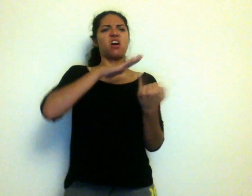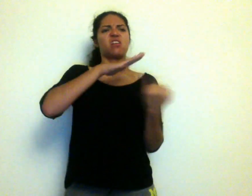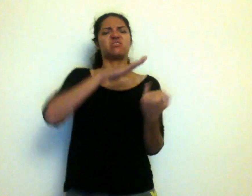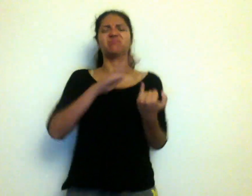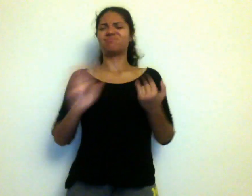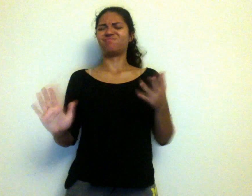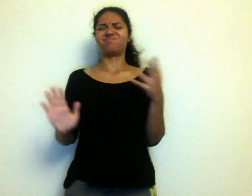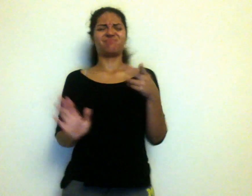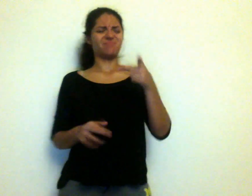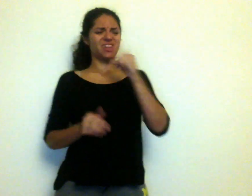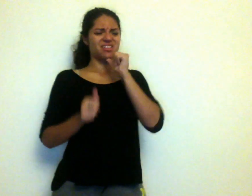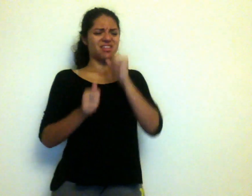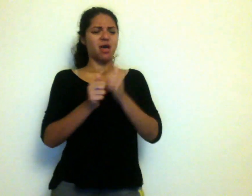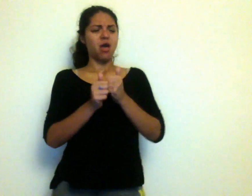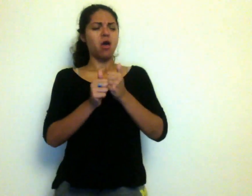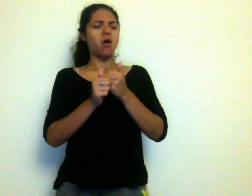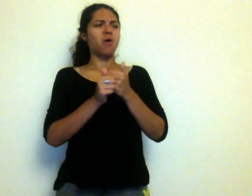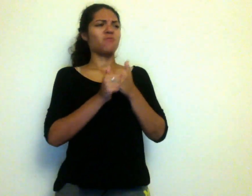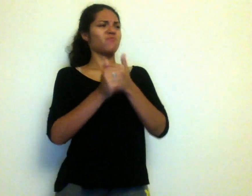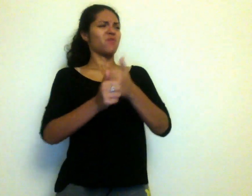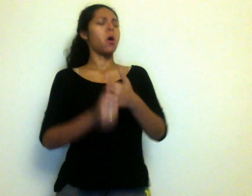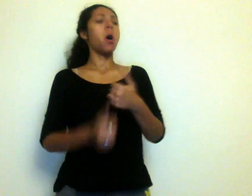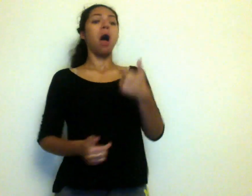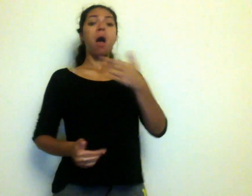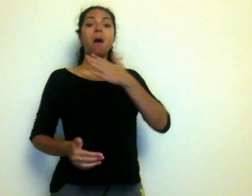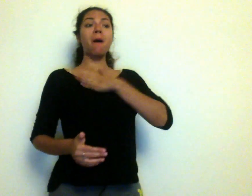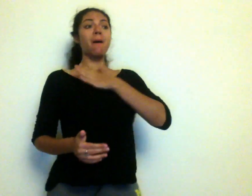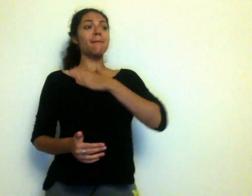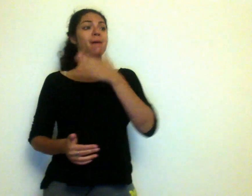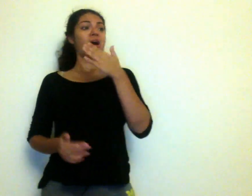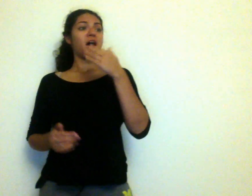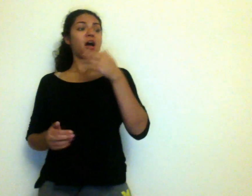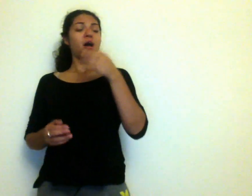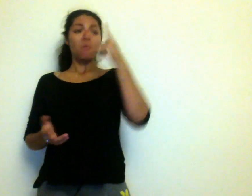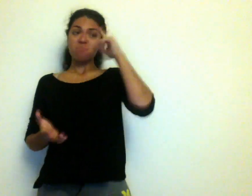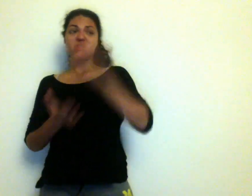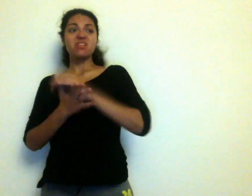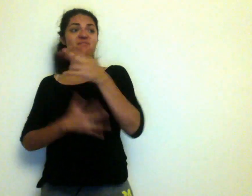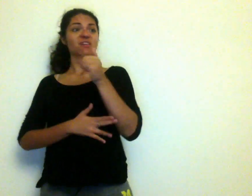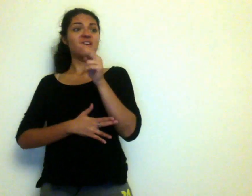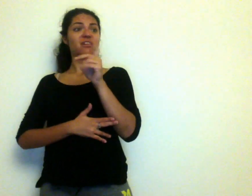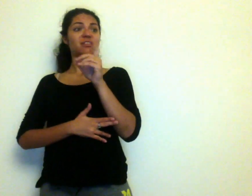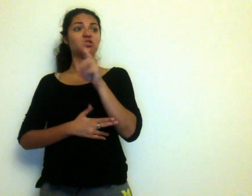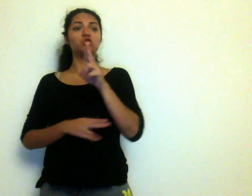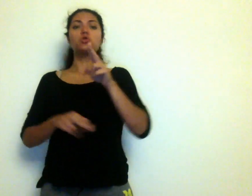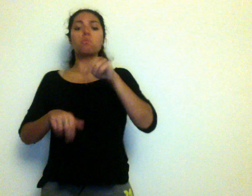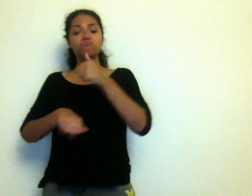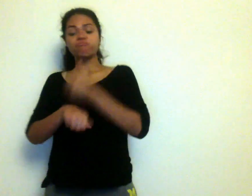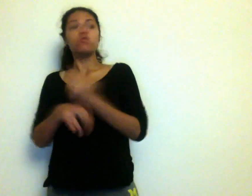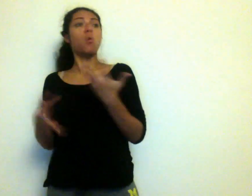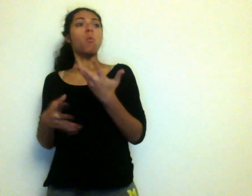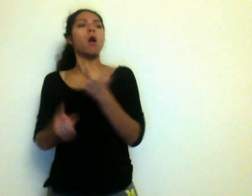love. When he finished, they broke out into a thunderous sustained applause and Hinduism dawned in America.